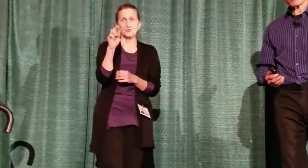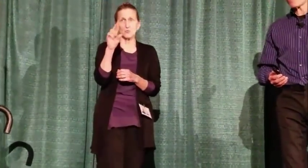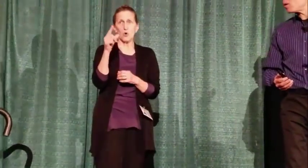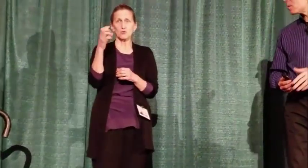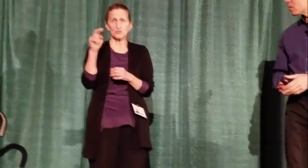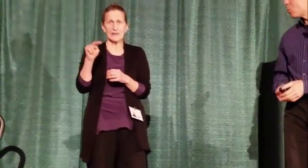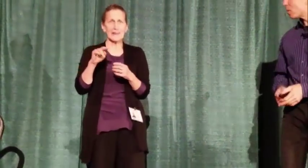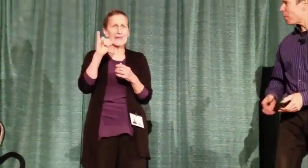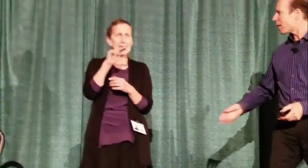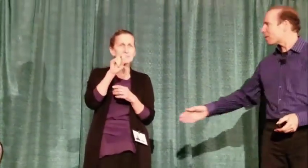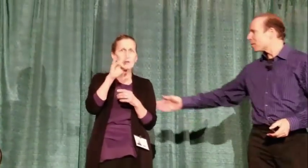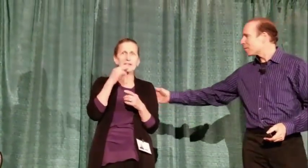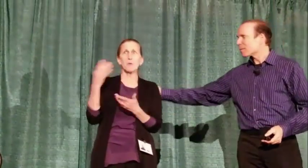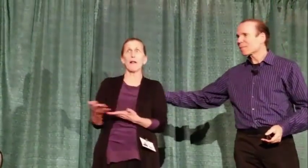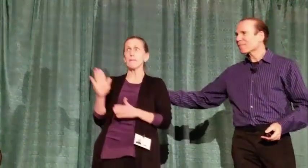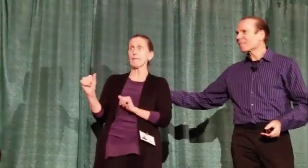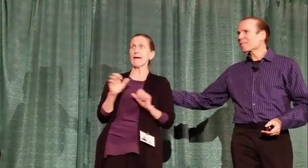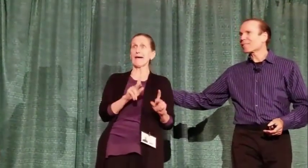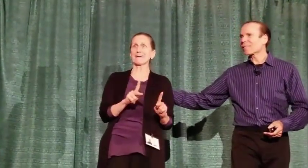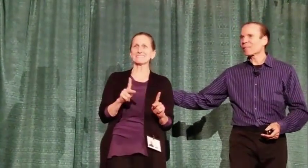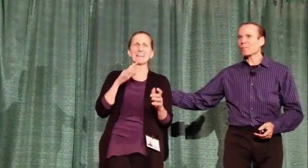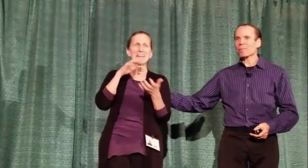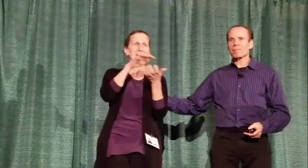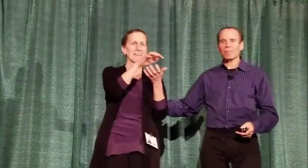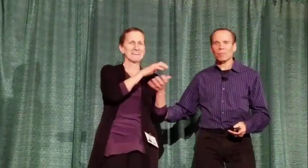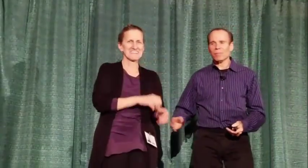and IGF-1. Welcome back.